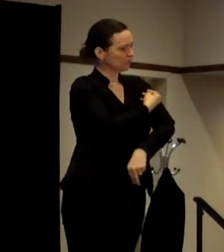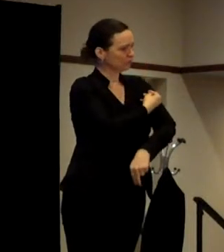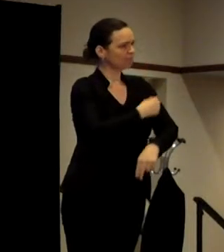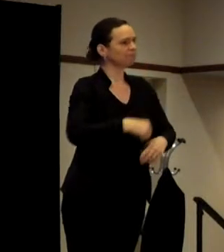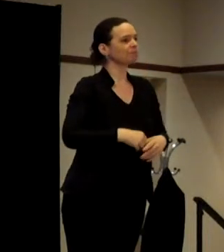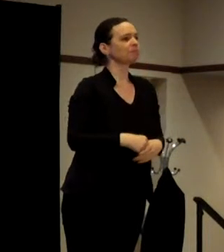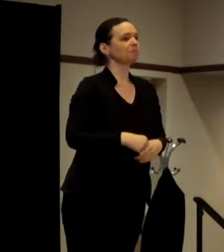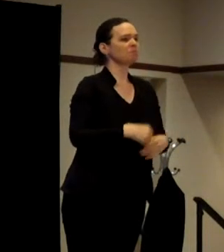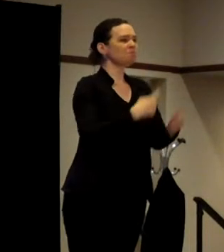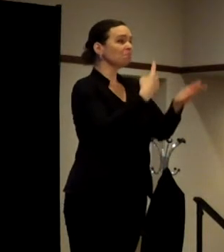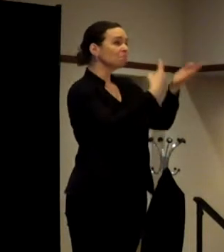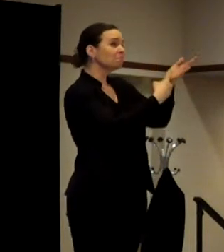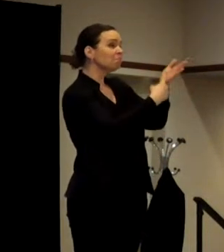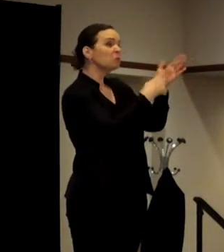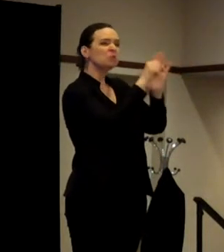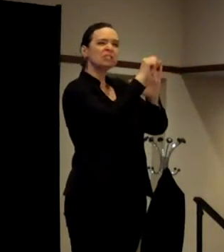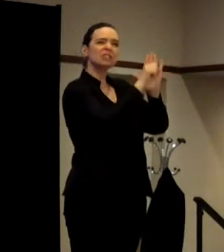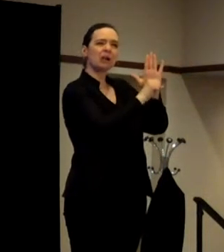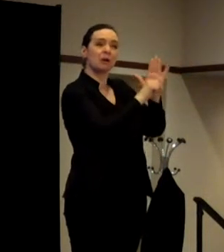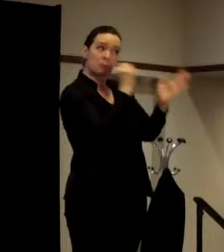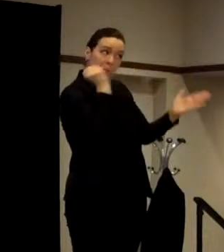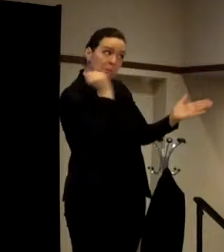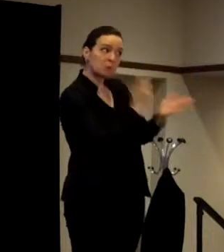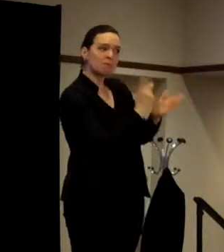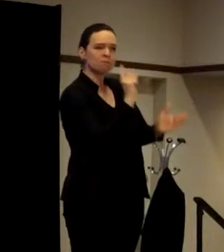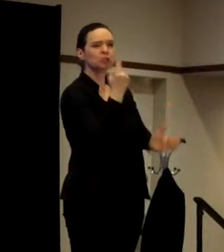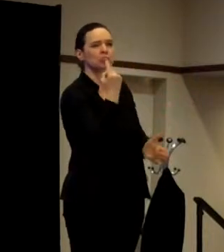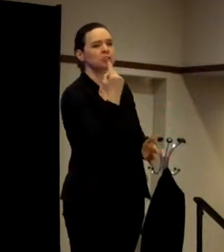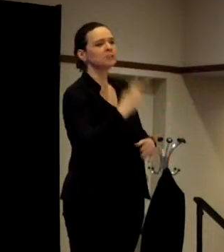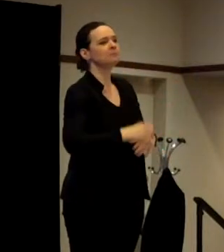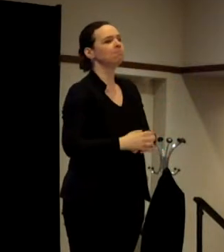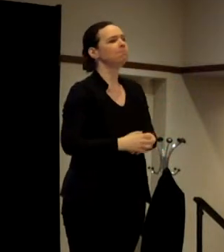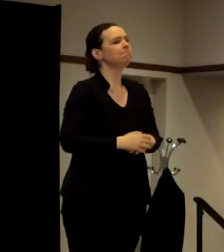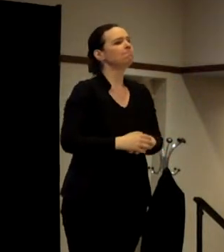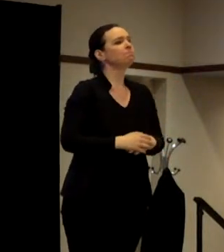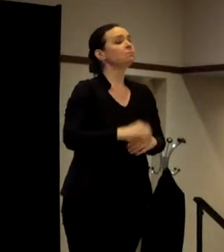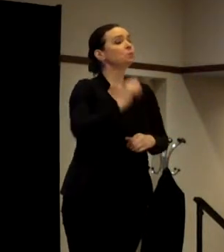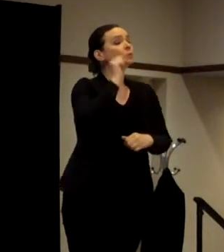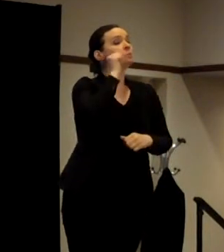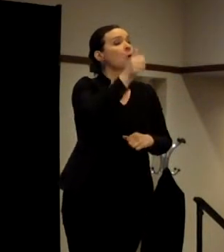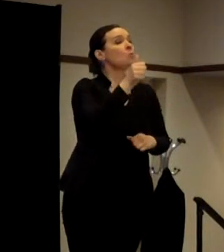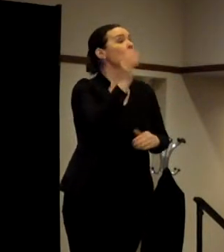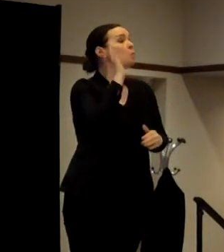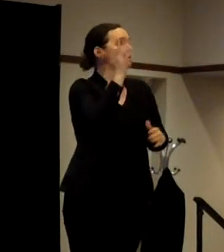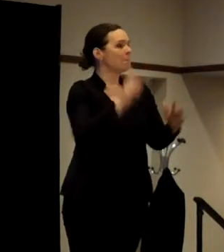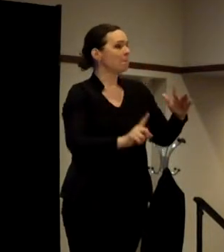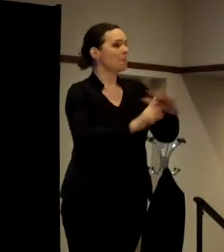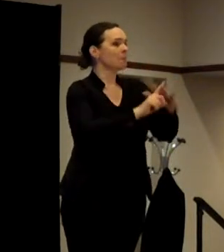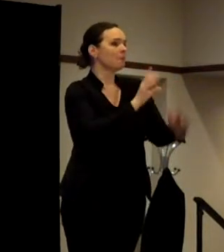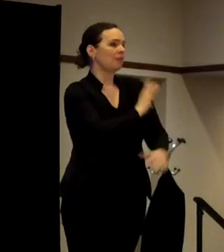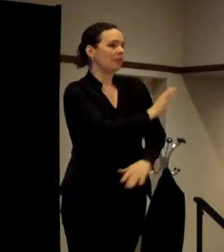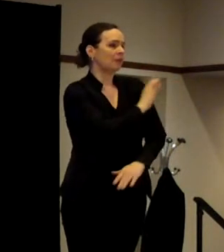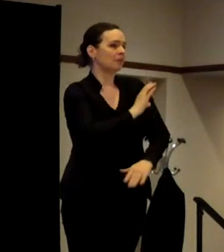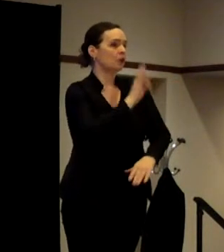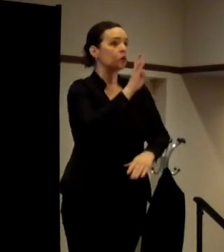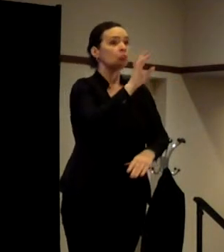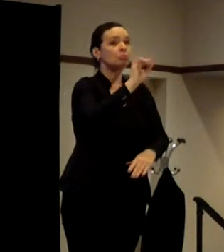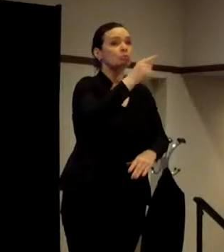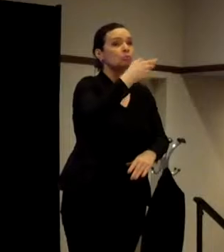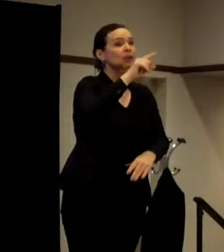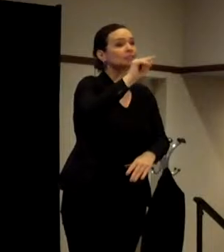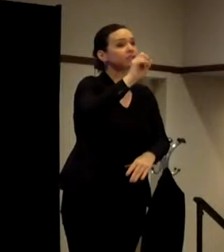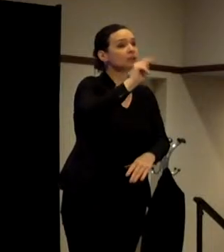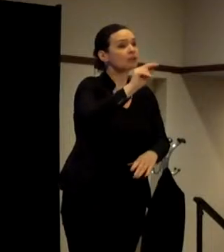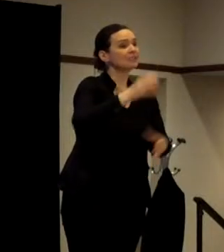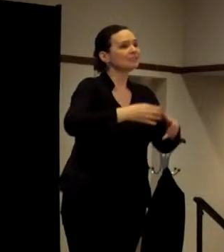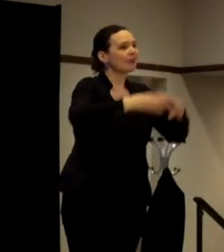future. We're doing a pop-up clinic tomorrow at Brighton Towers. It's an independent living facility, city of Syracuse. We're going to